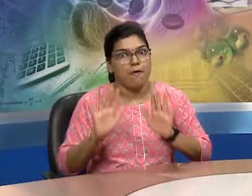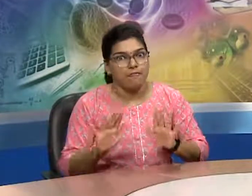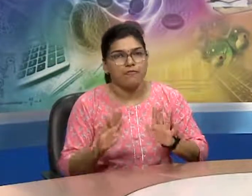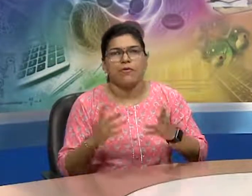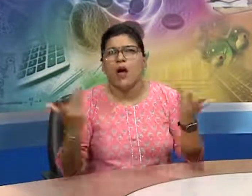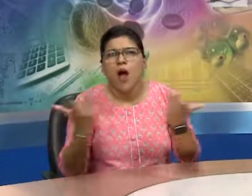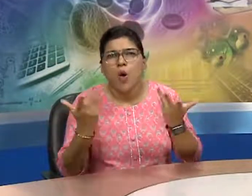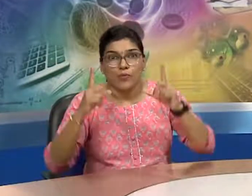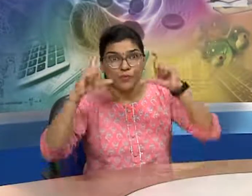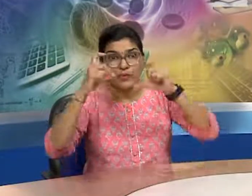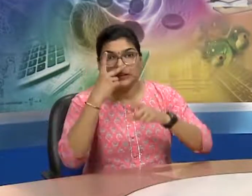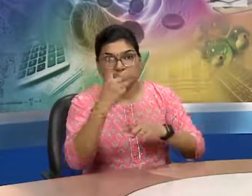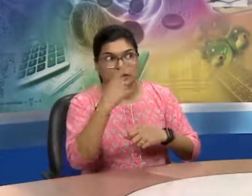The nutrients of the plants